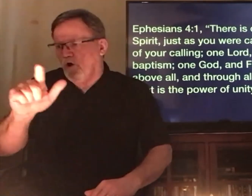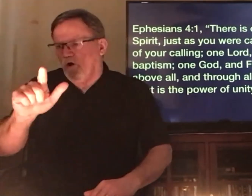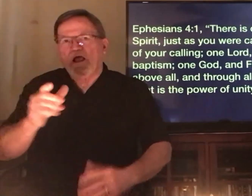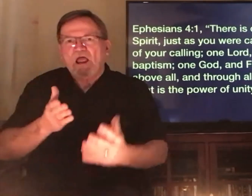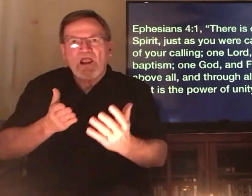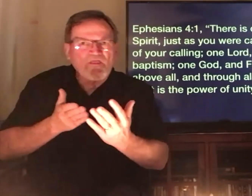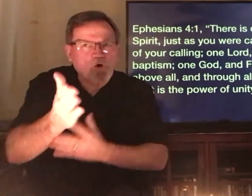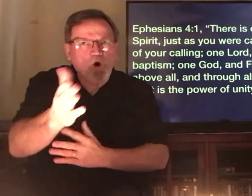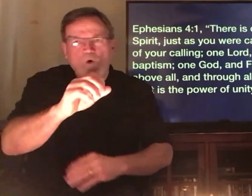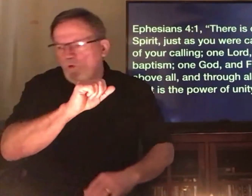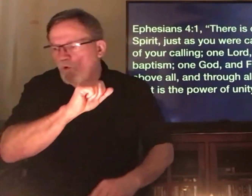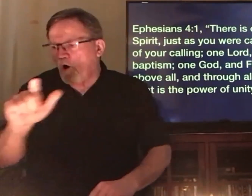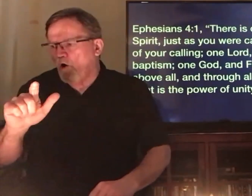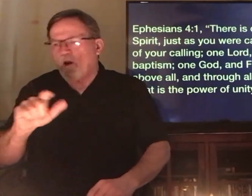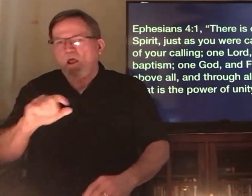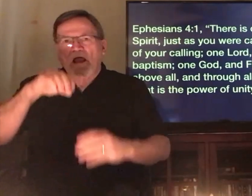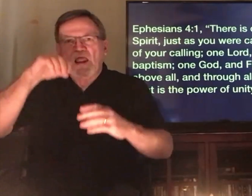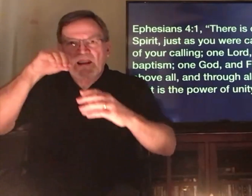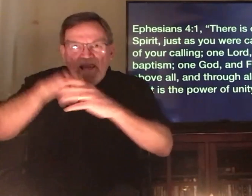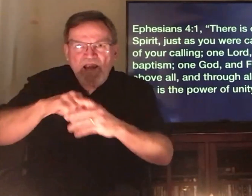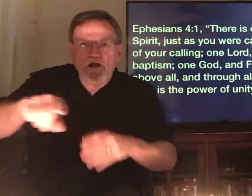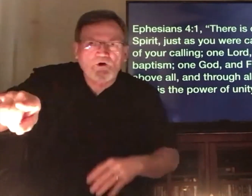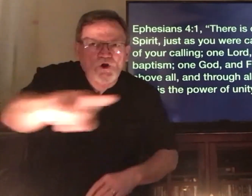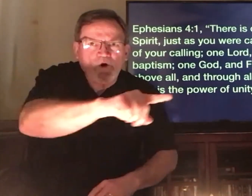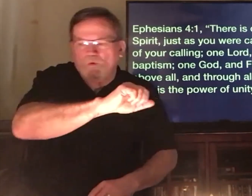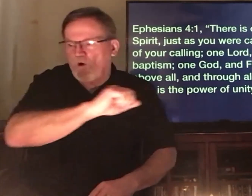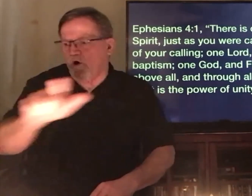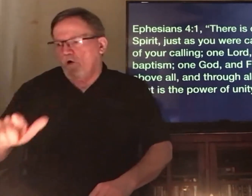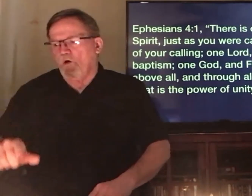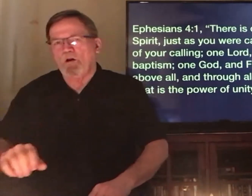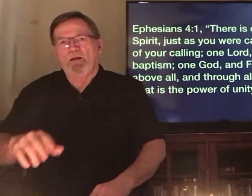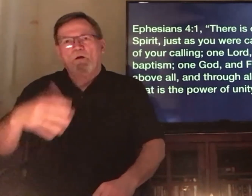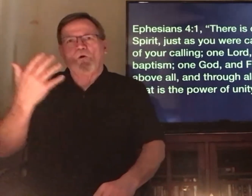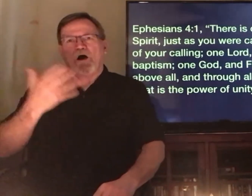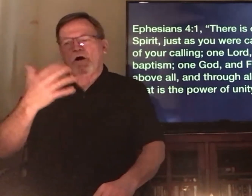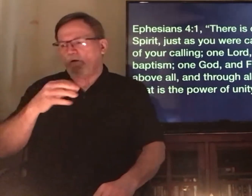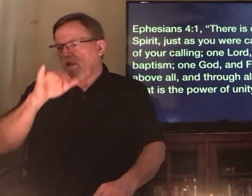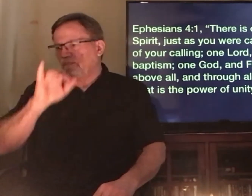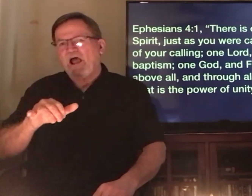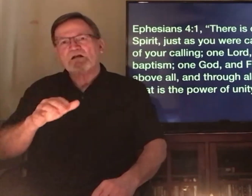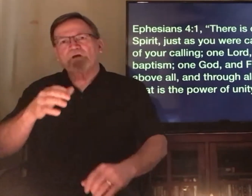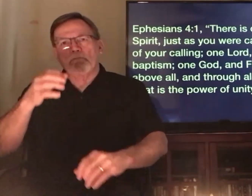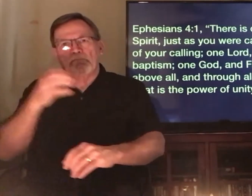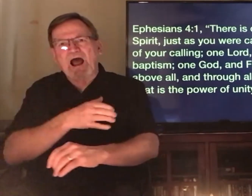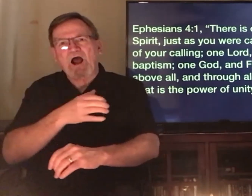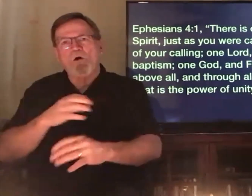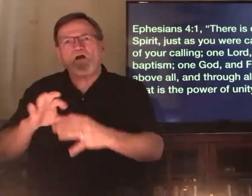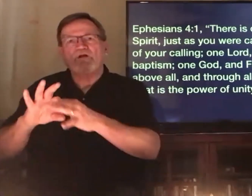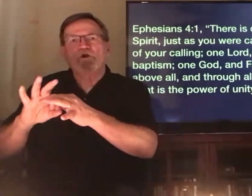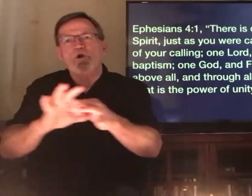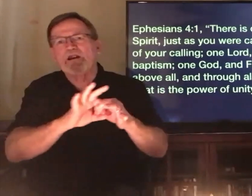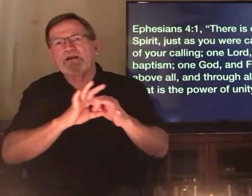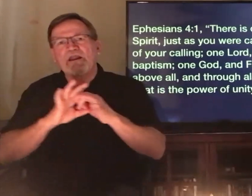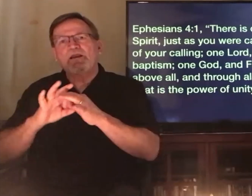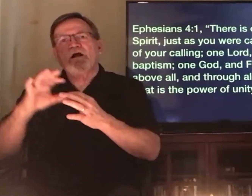through Ruth and redeemed their family honor through